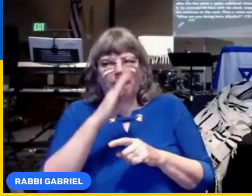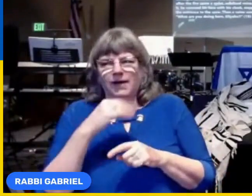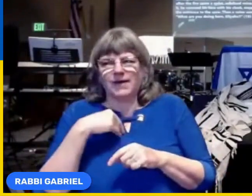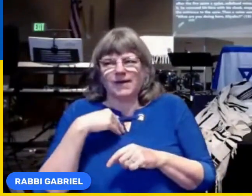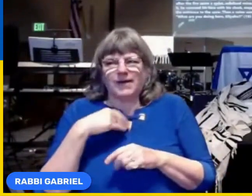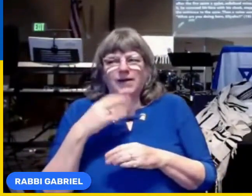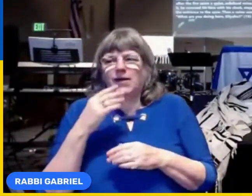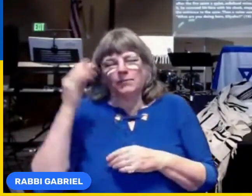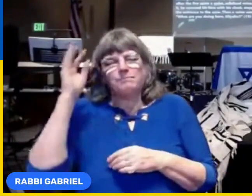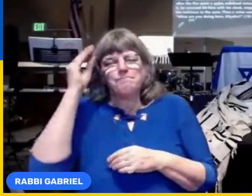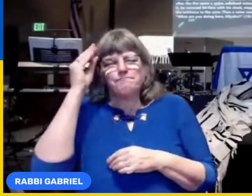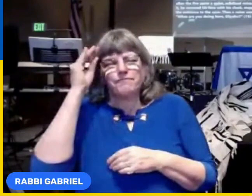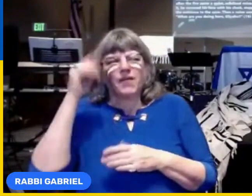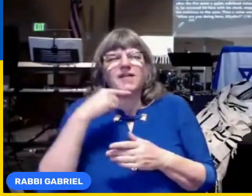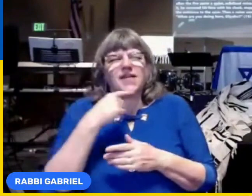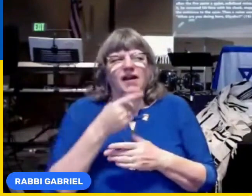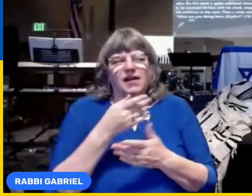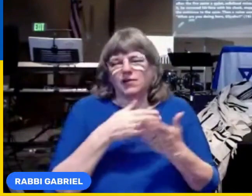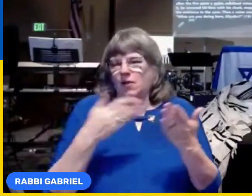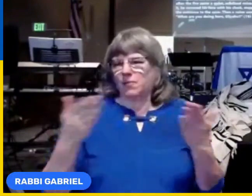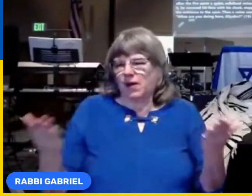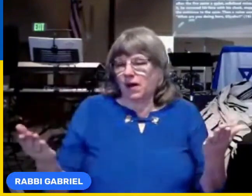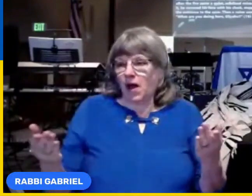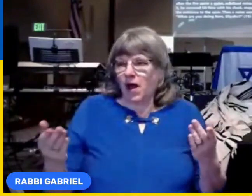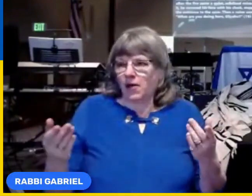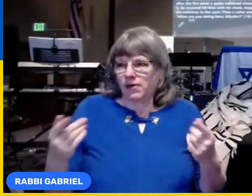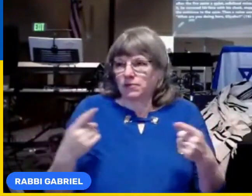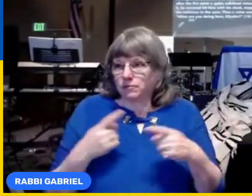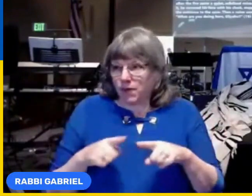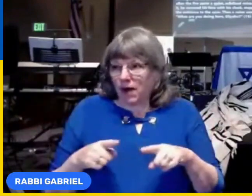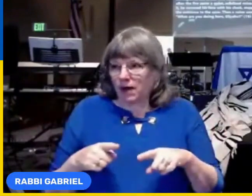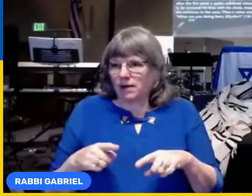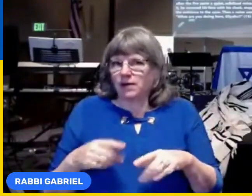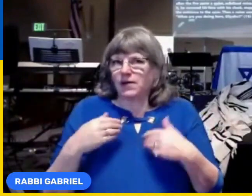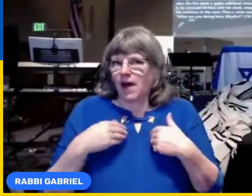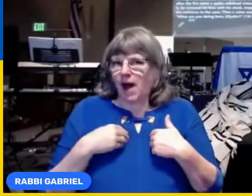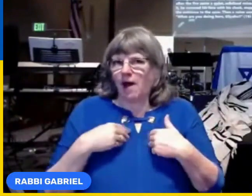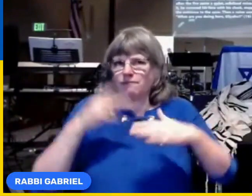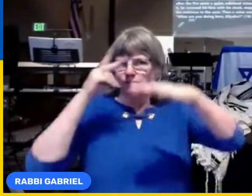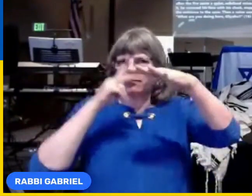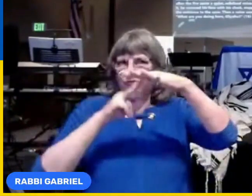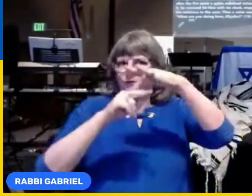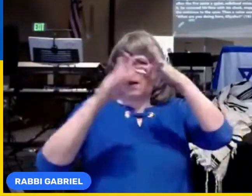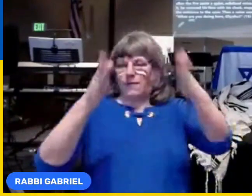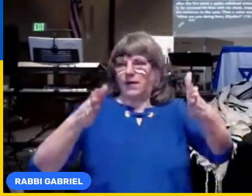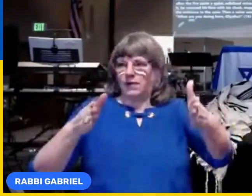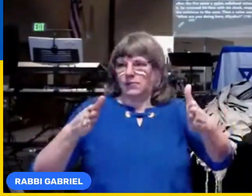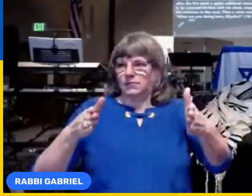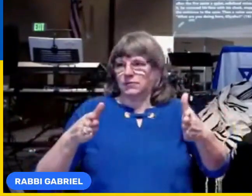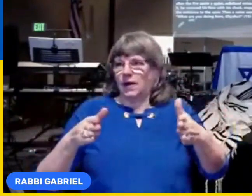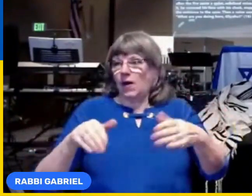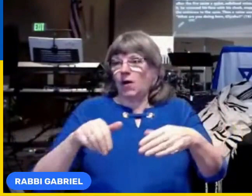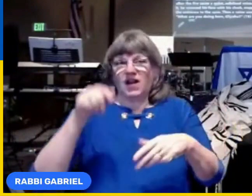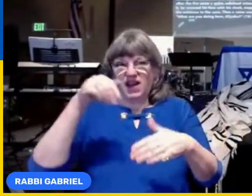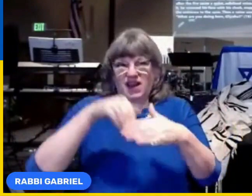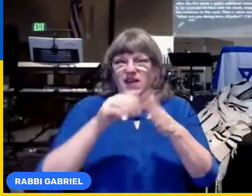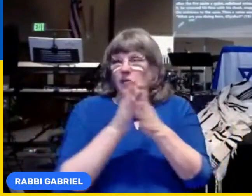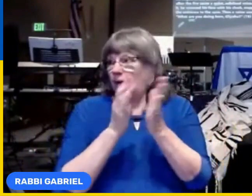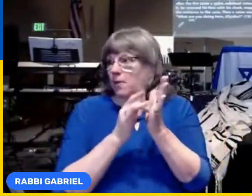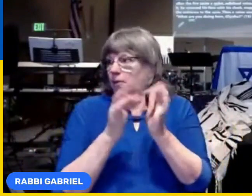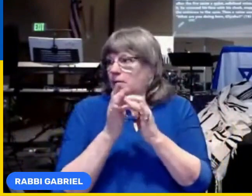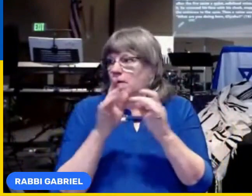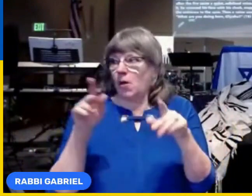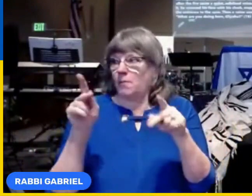It's like an echo, because like the children of Israel in the desert, we couldn't stand hearing that voice that cracks buildings, you know.